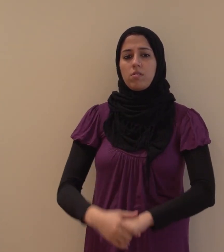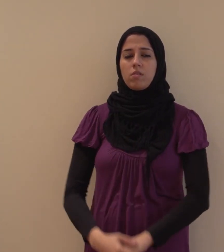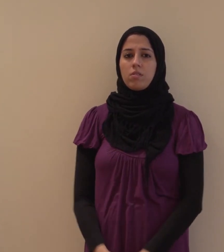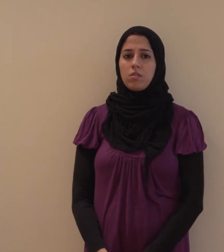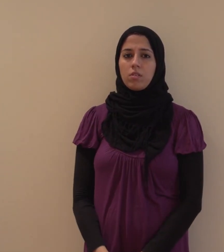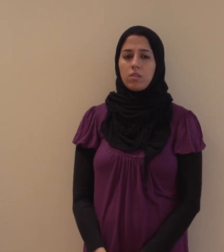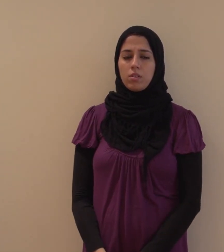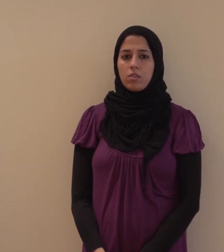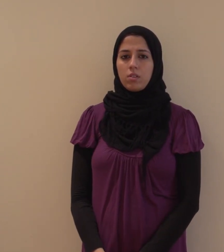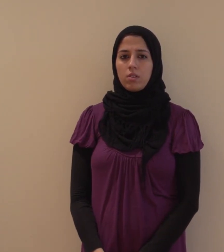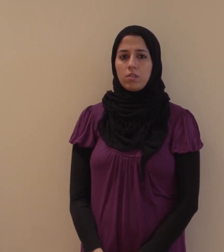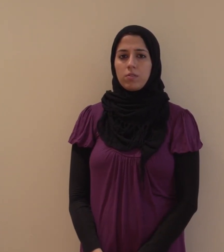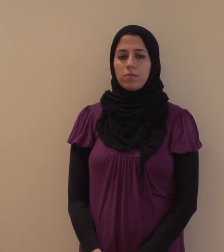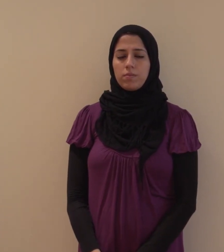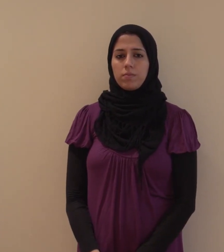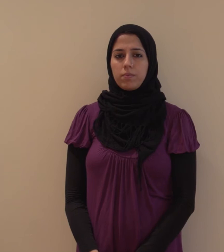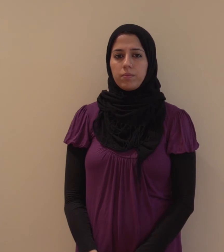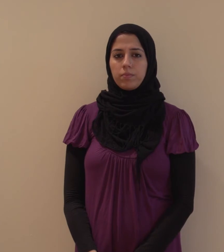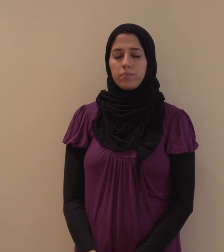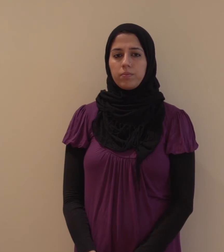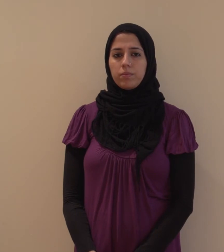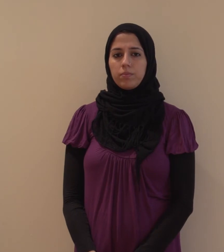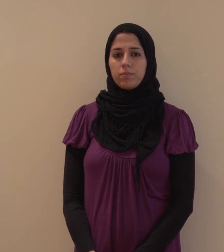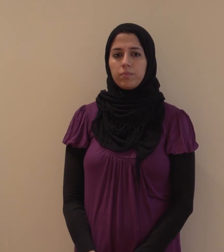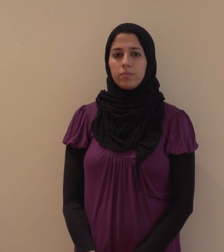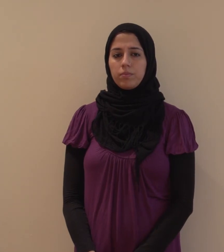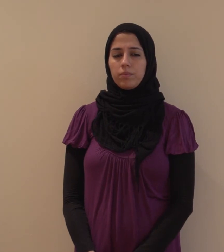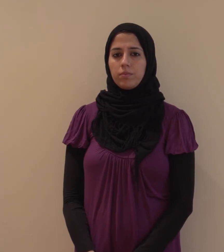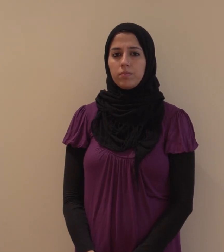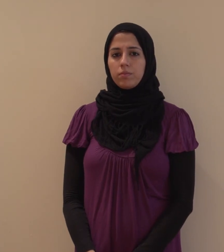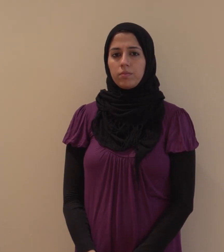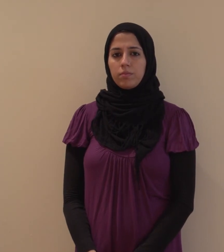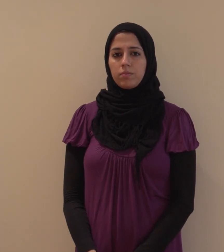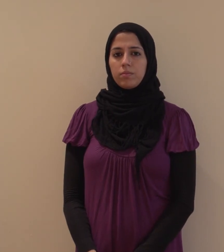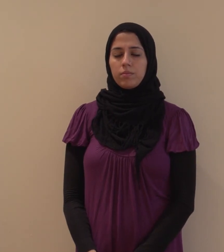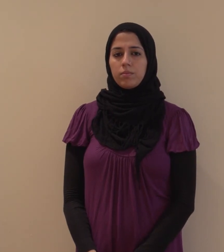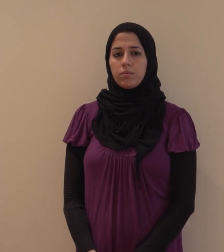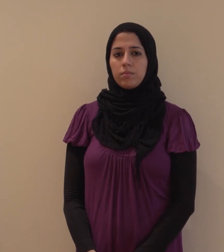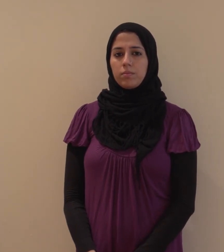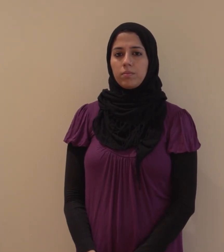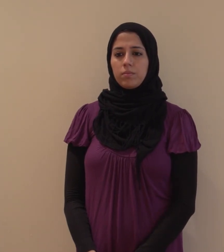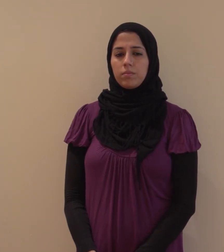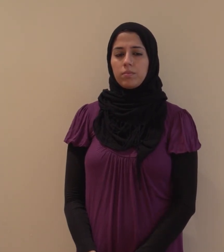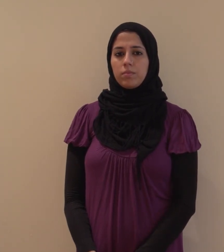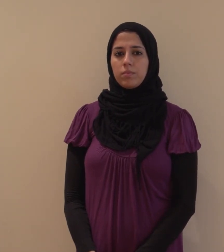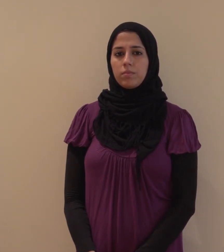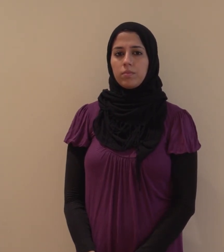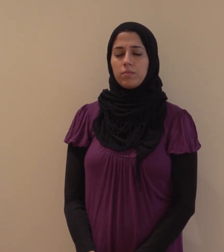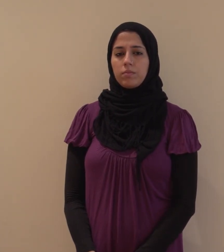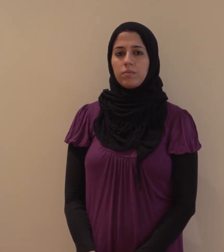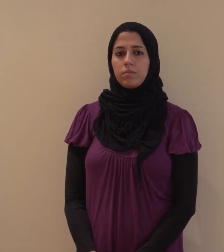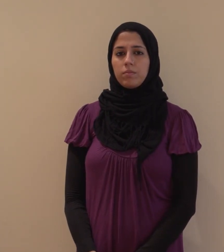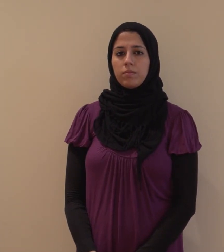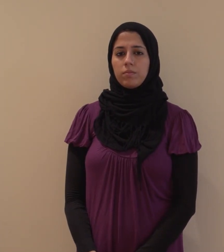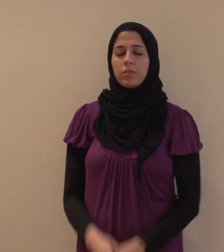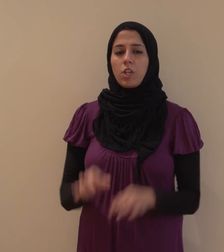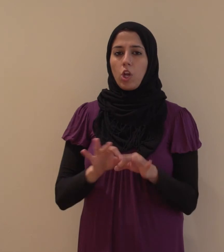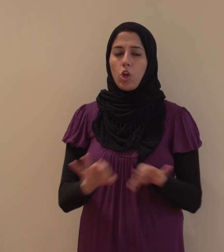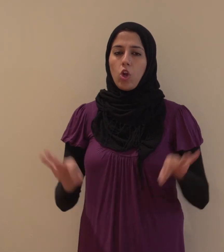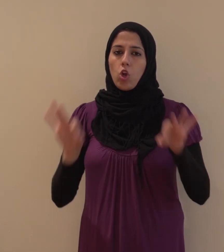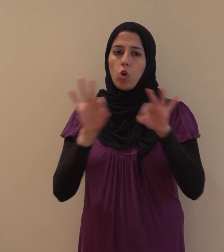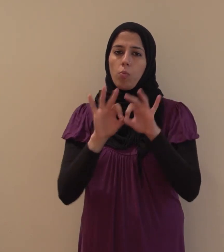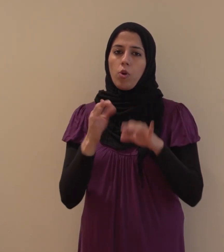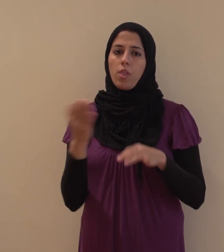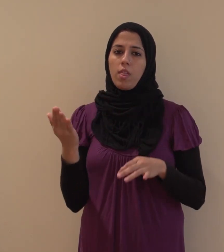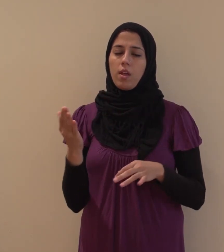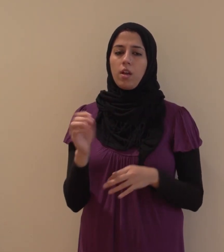talk about today is i'tikaf, which is performed, and this is wajib. In the last 10 days of the